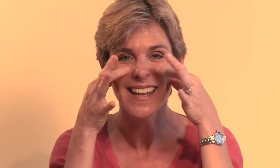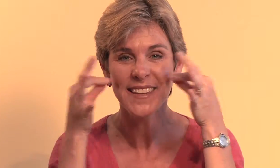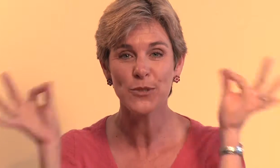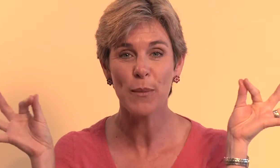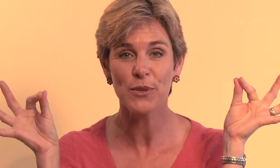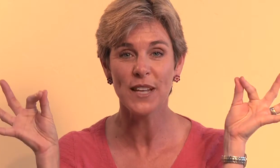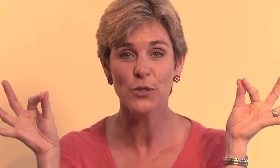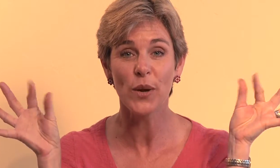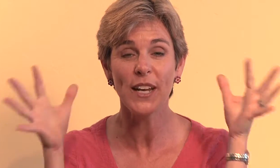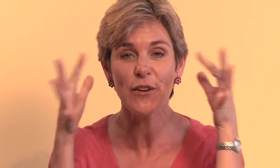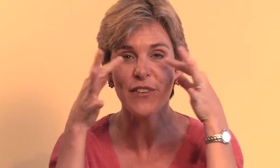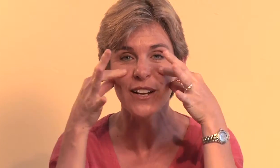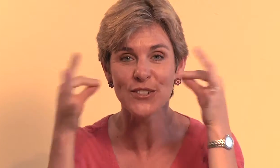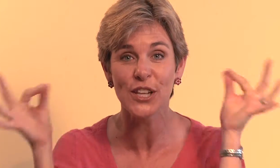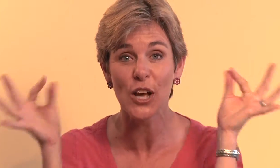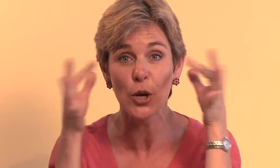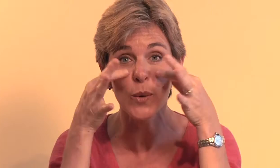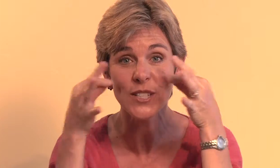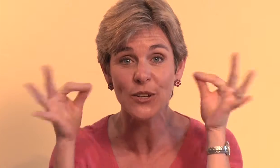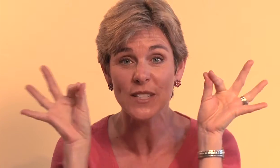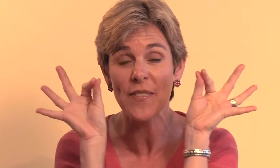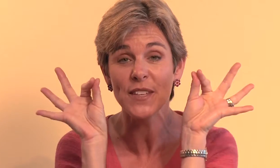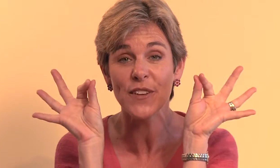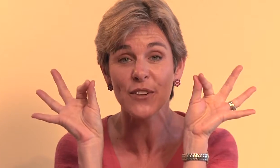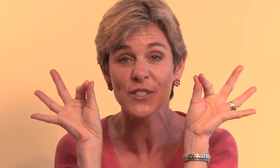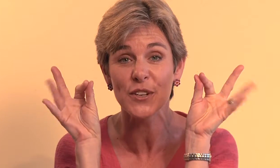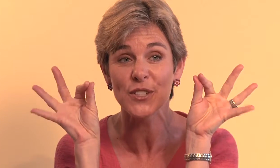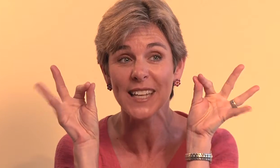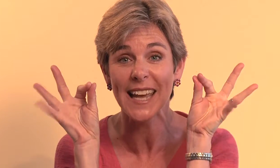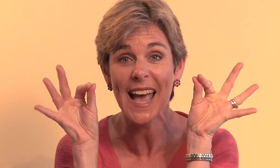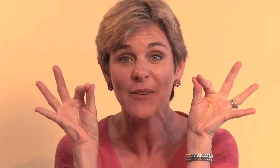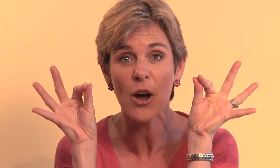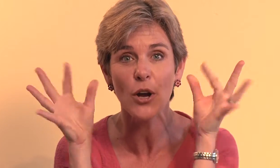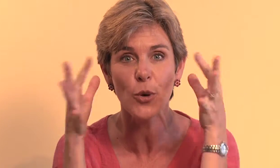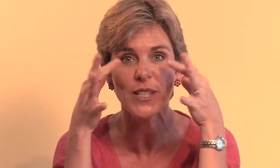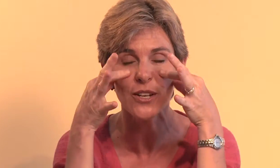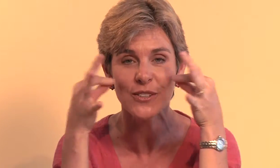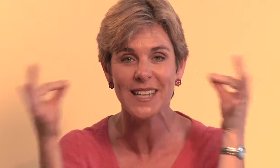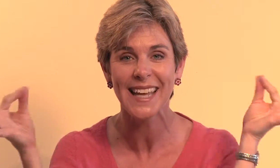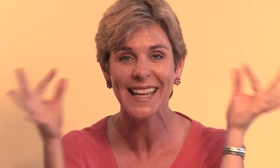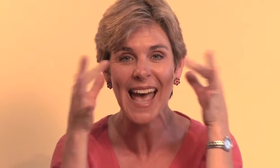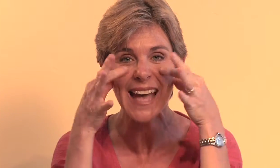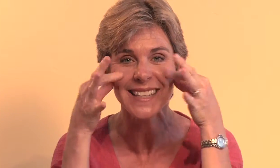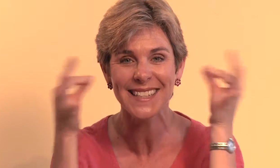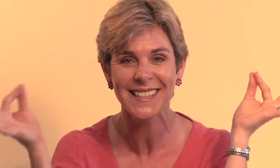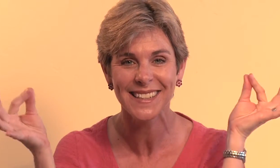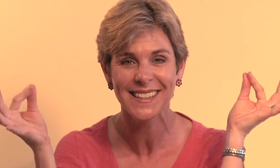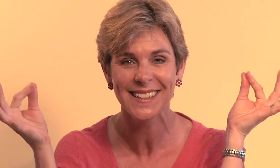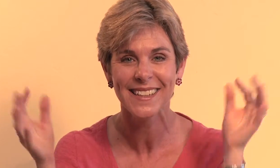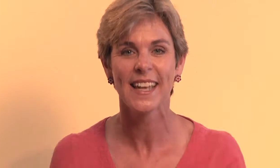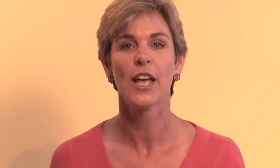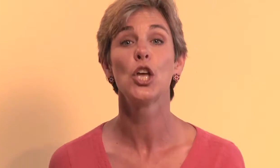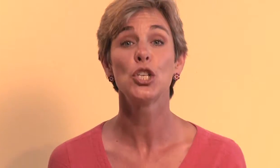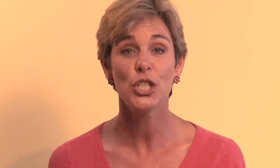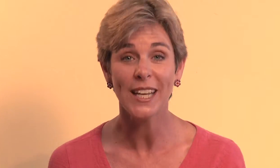This represents running your fingers along your whiskers, and these fingers that are sticking out are your whiskers. Cat.